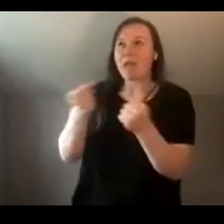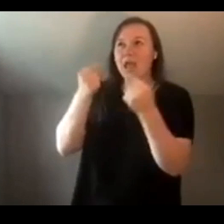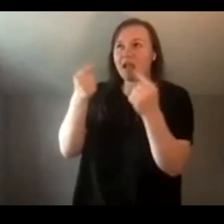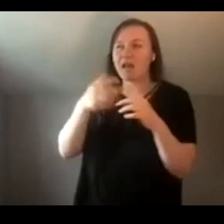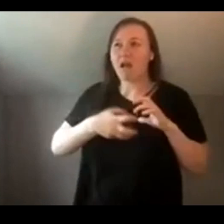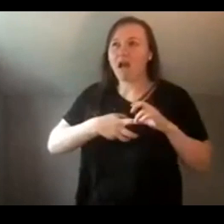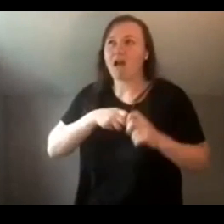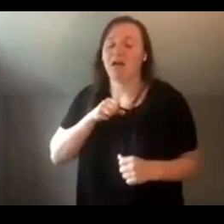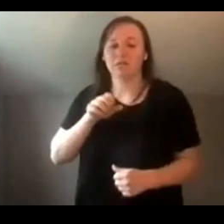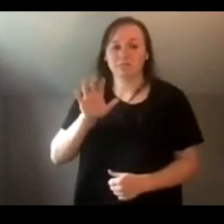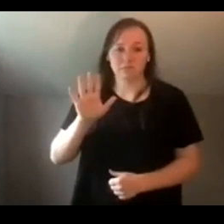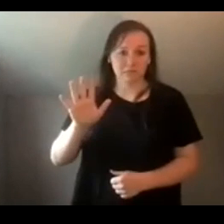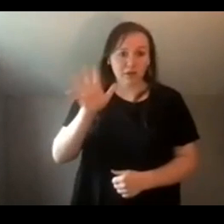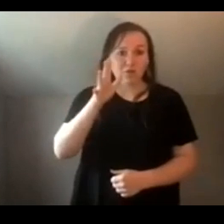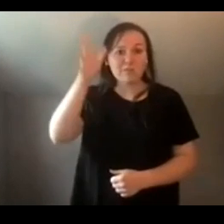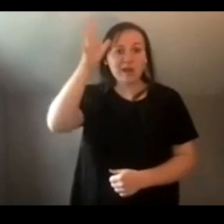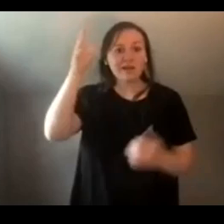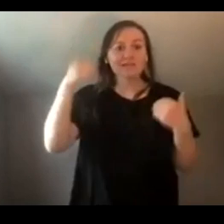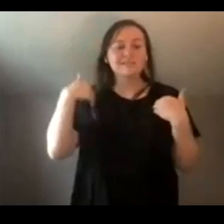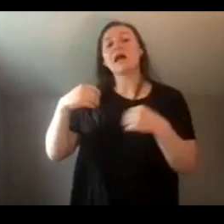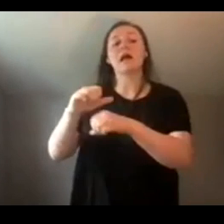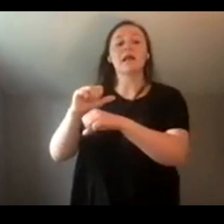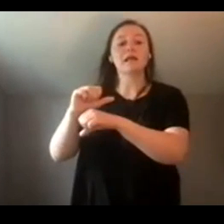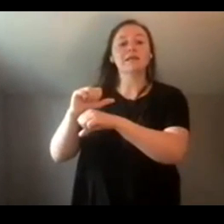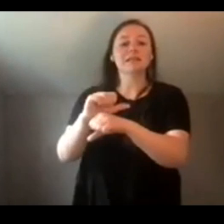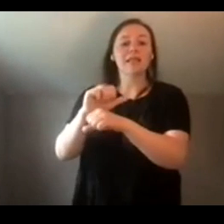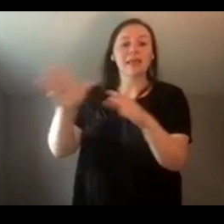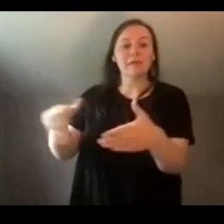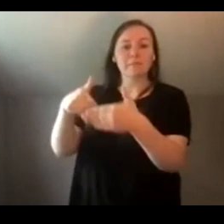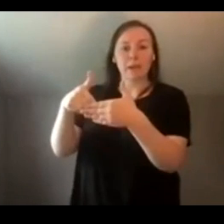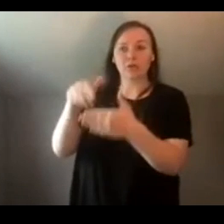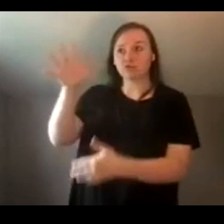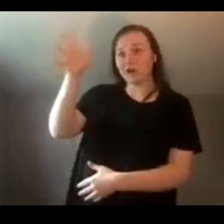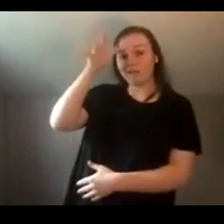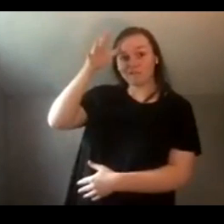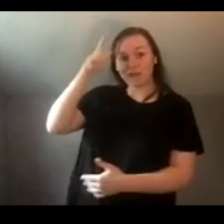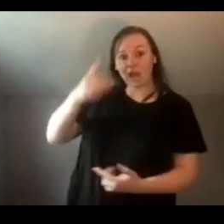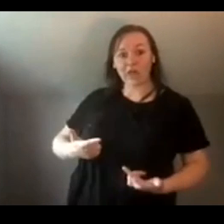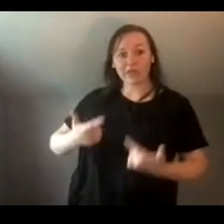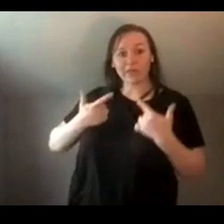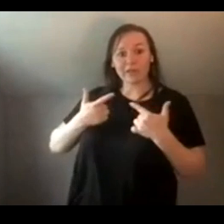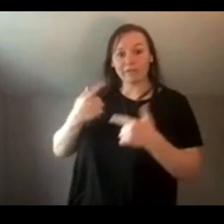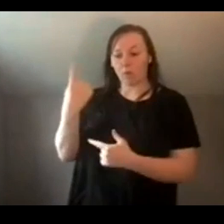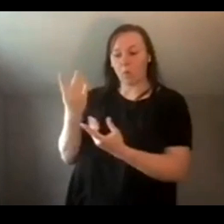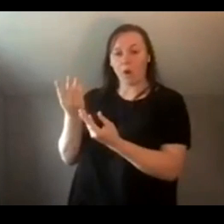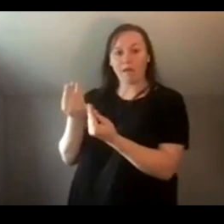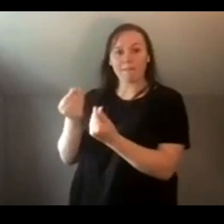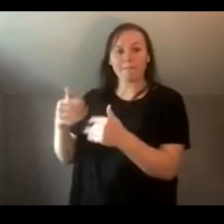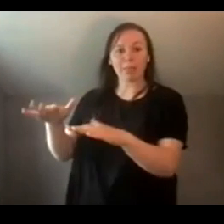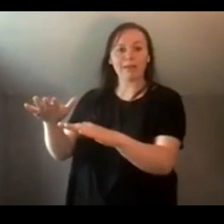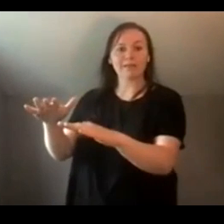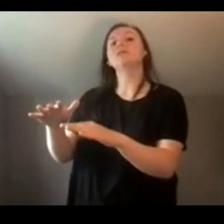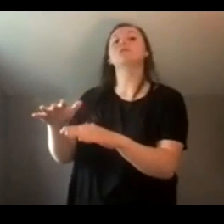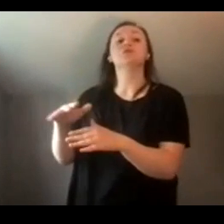Her parents had a slave marriage. Her father lived on one plantation where tobacco was